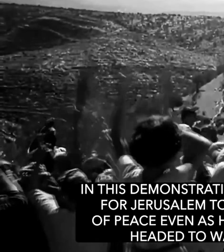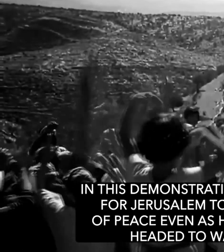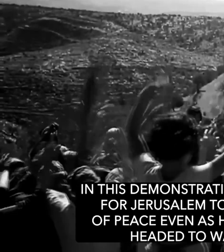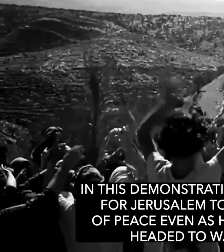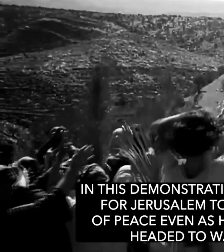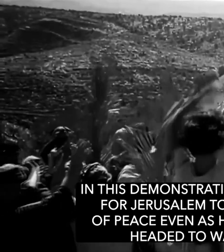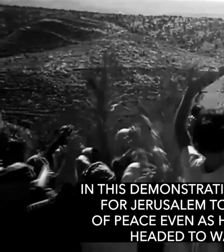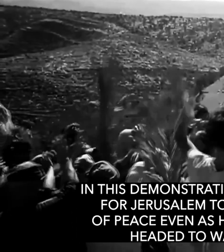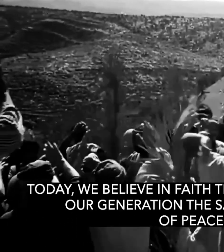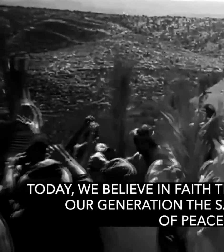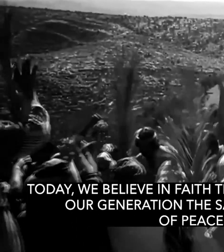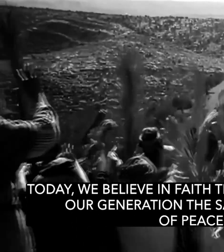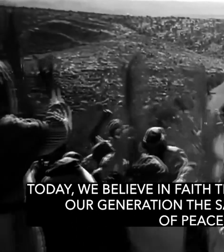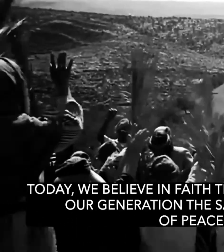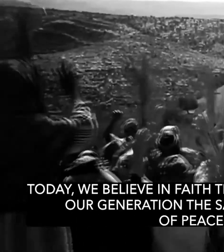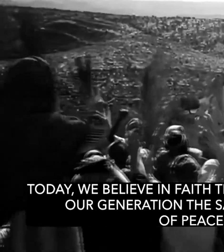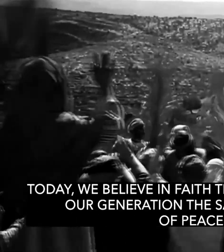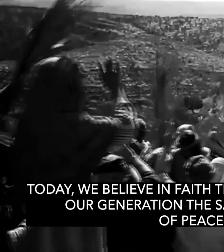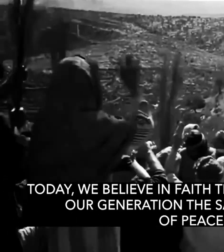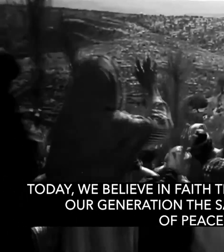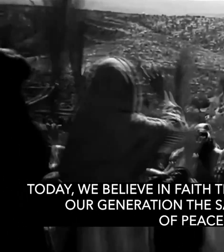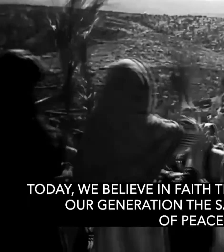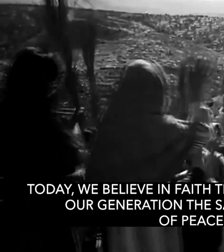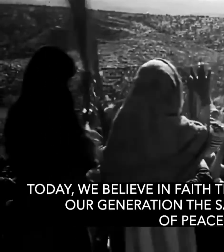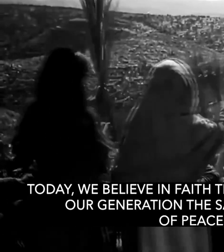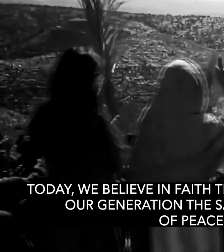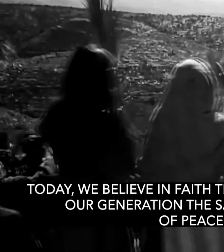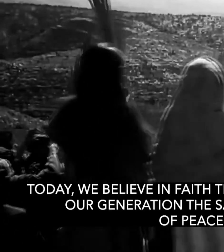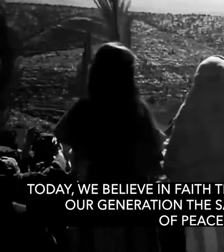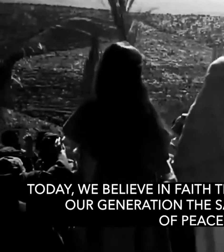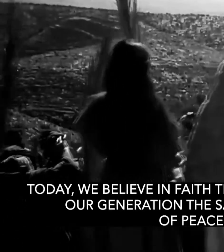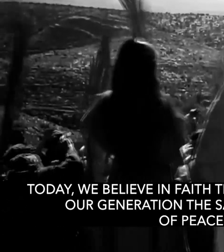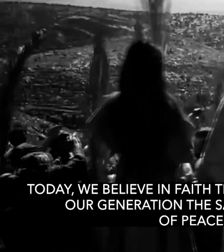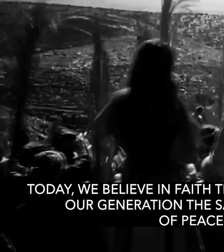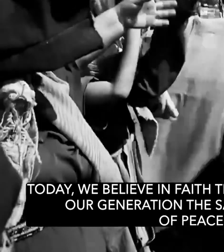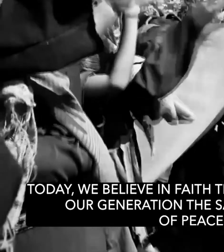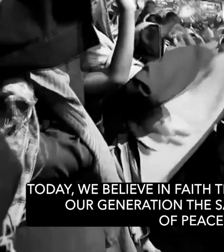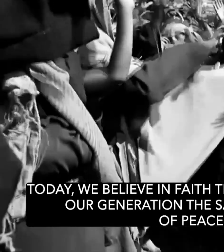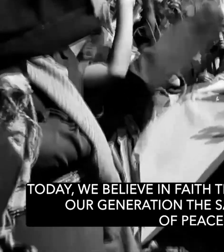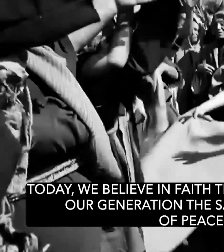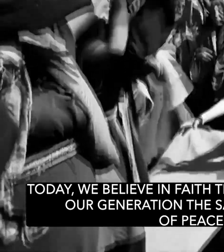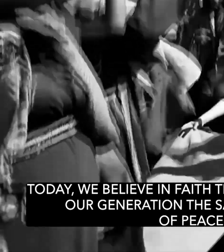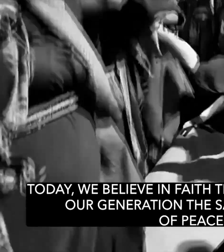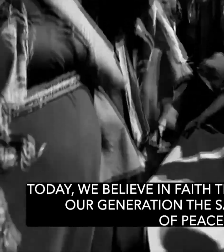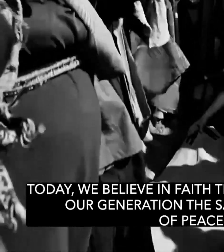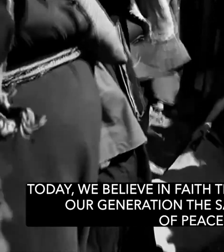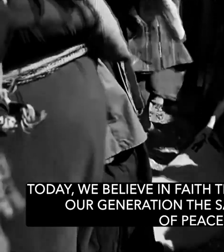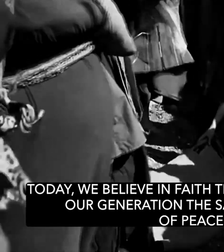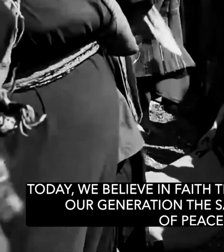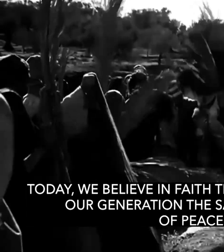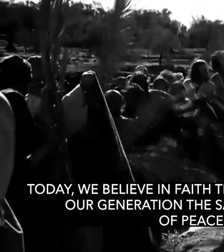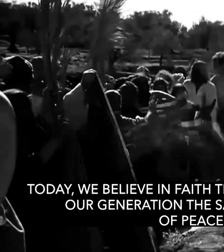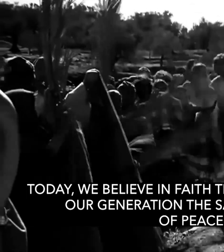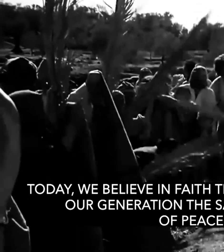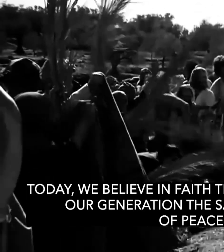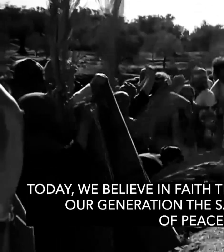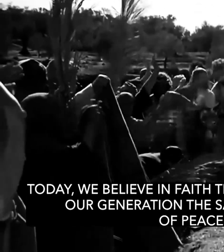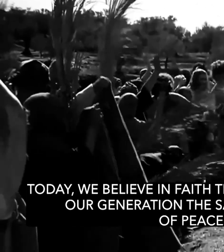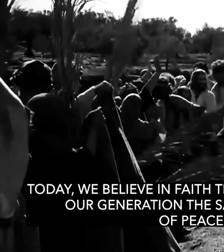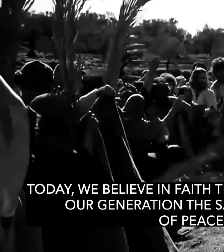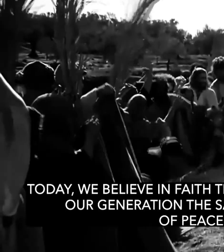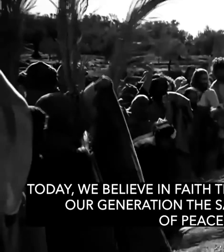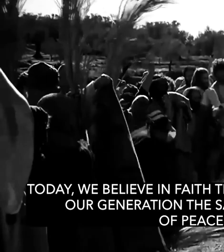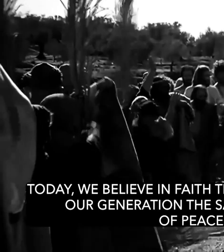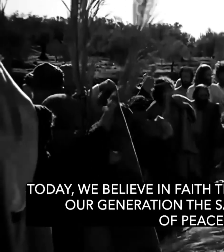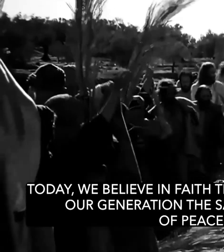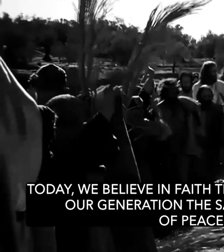with Rome. Today, we believe in faith that the living Christ offers our generation the same alternative vision